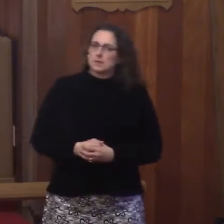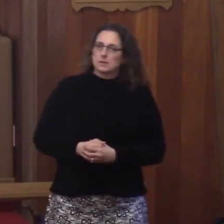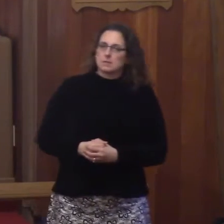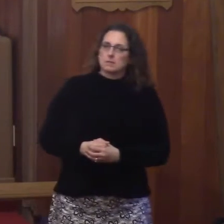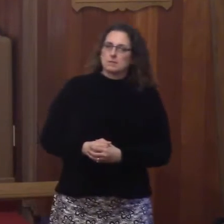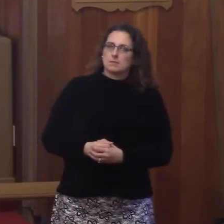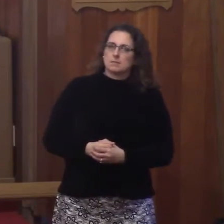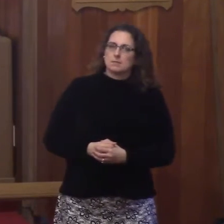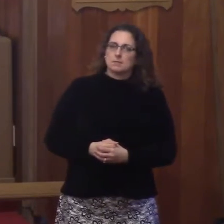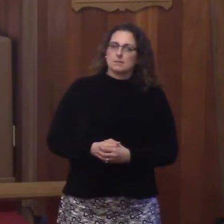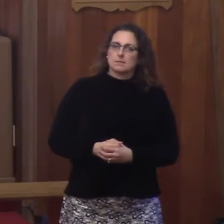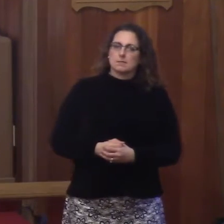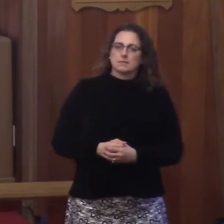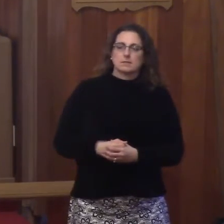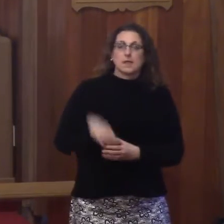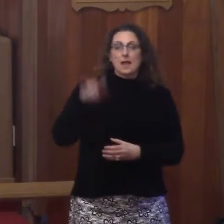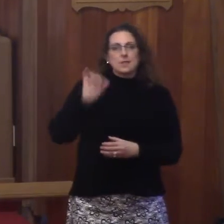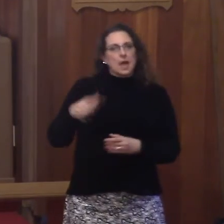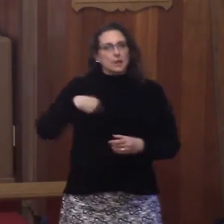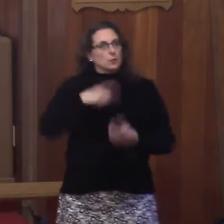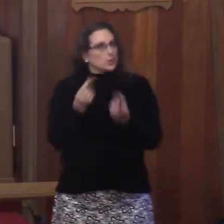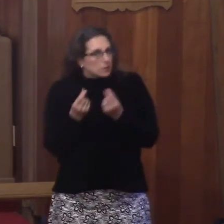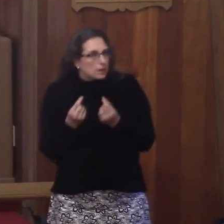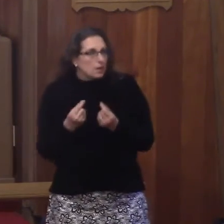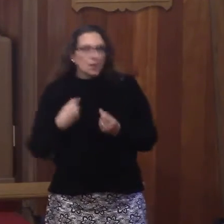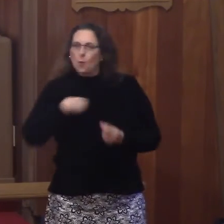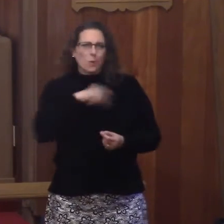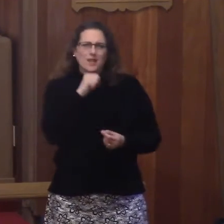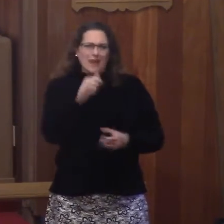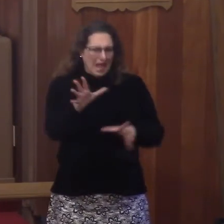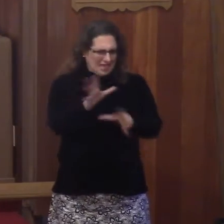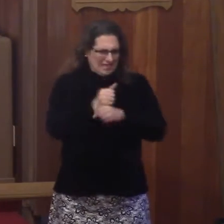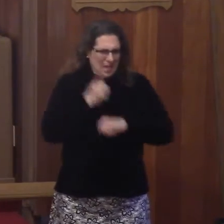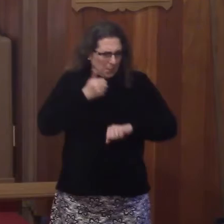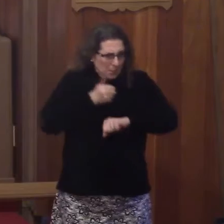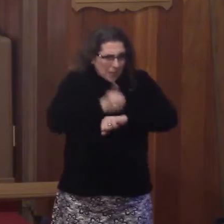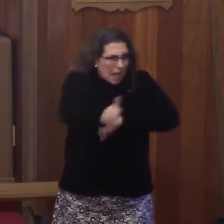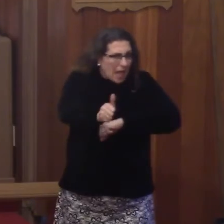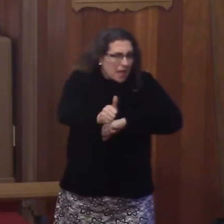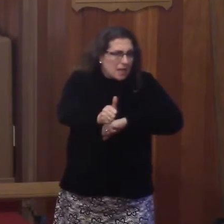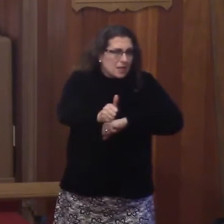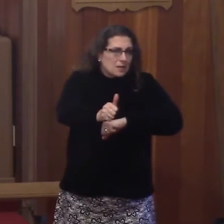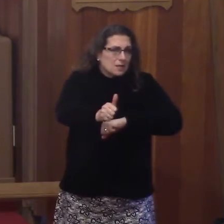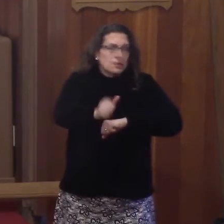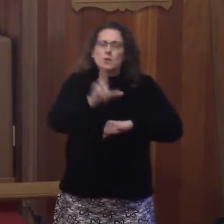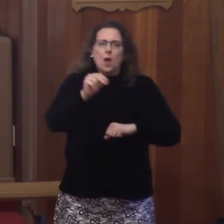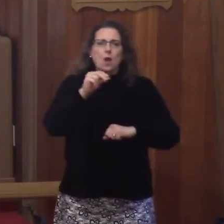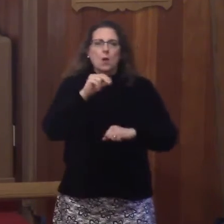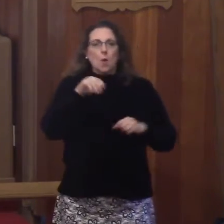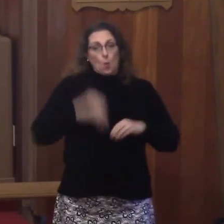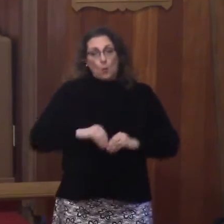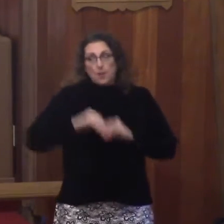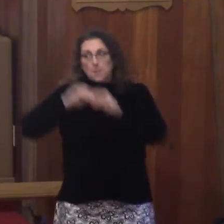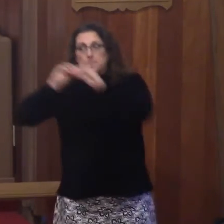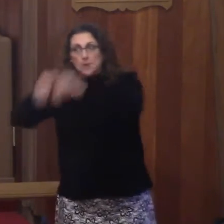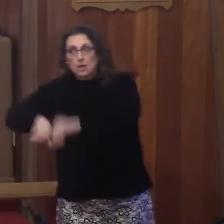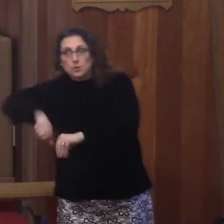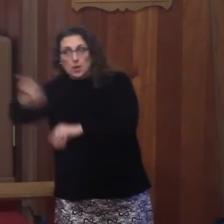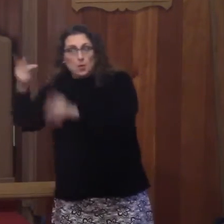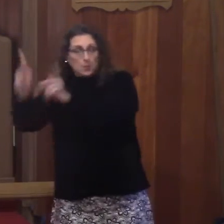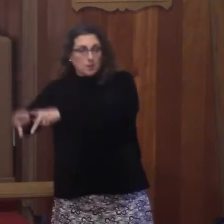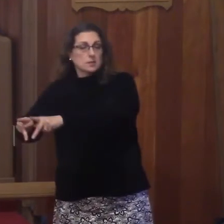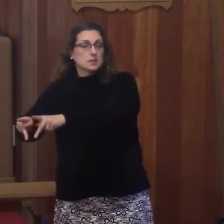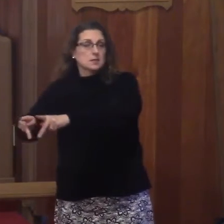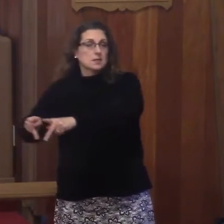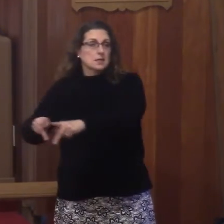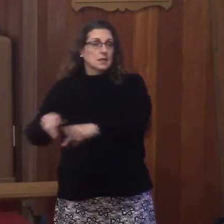Boom. I mean, that's what we do. We don't take the blame for something, especially if we didn't do it. We pass the buck to somebody else.